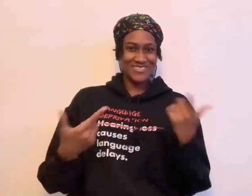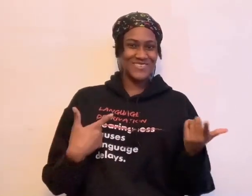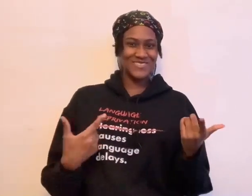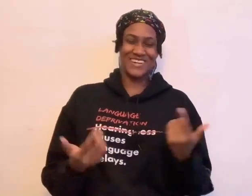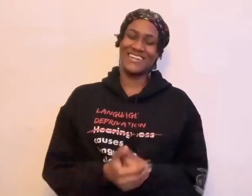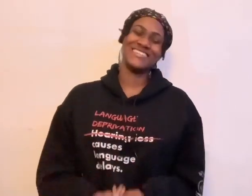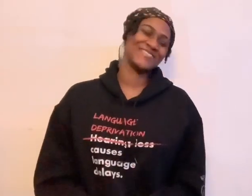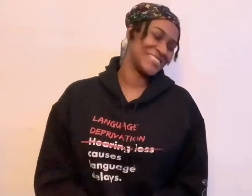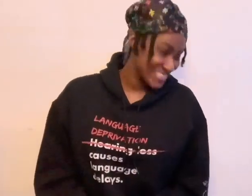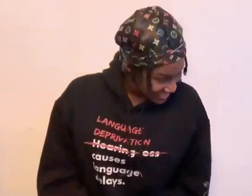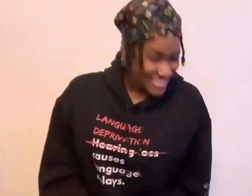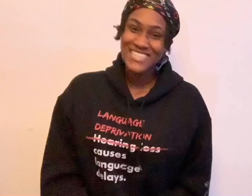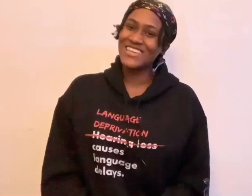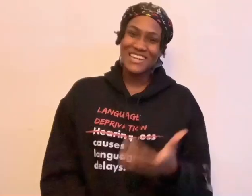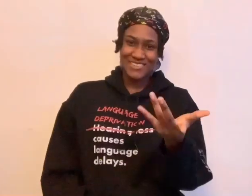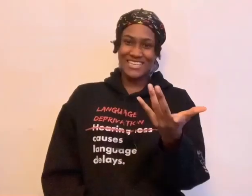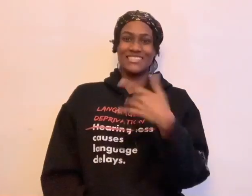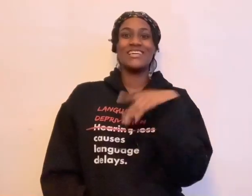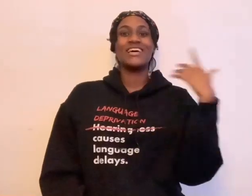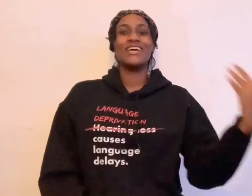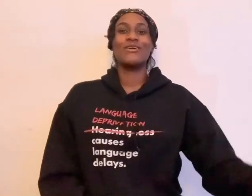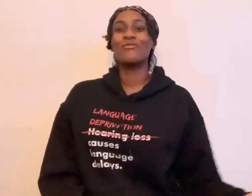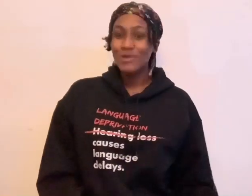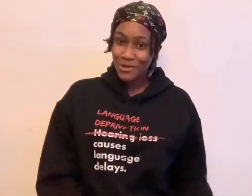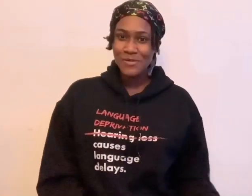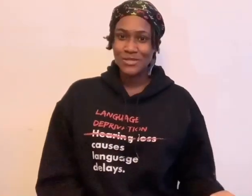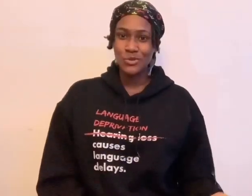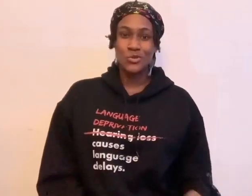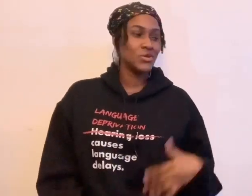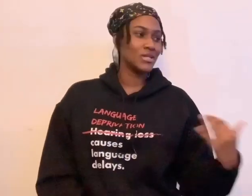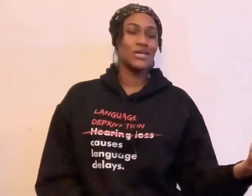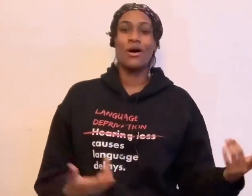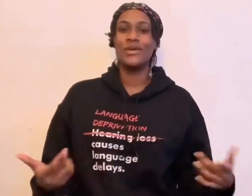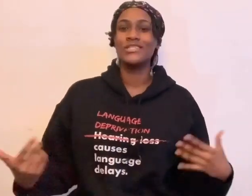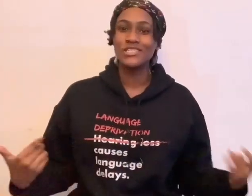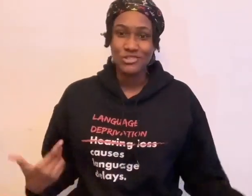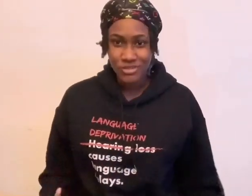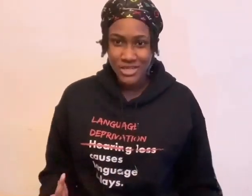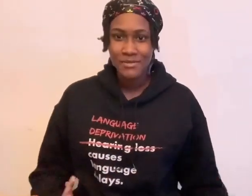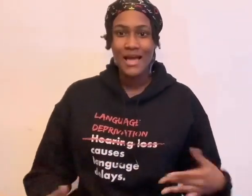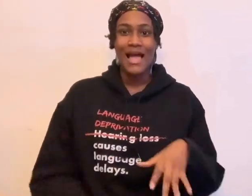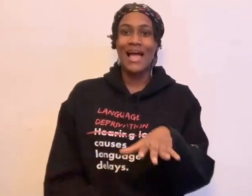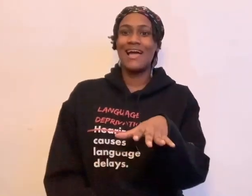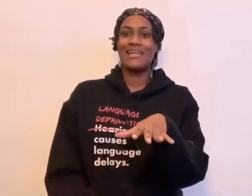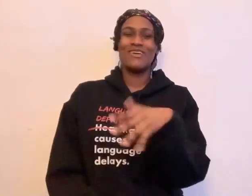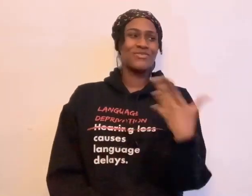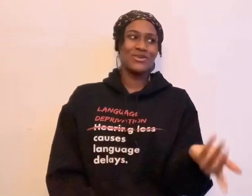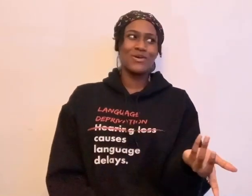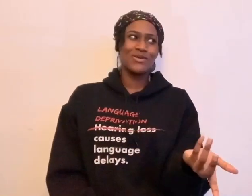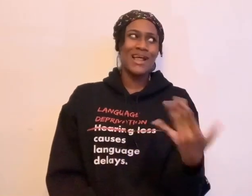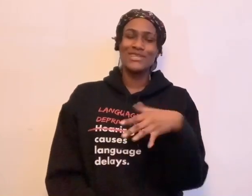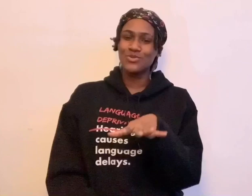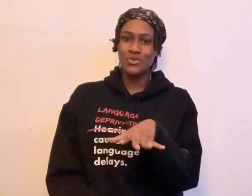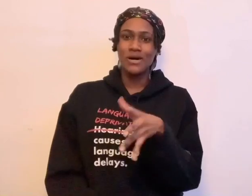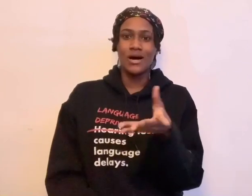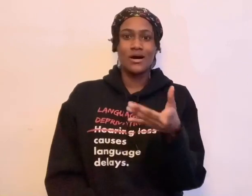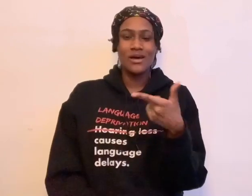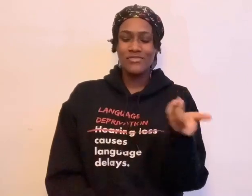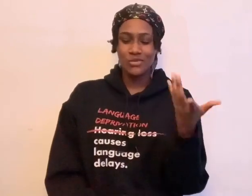that will be woke. All right, so anyways, well, I don't know what to do. Like, comment, share, subscribe. And if you don't want to do that, that's cool. But I feel like I should do